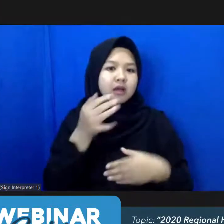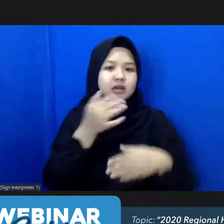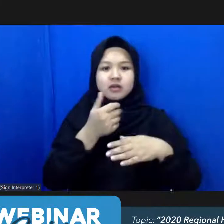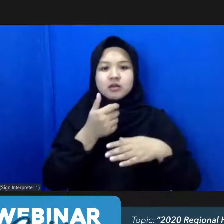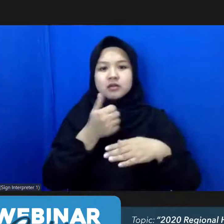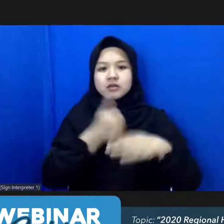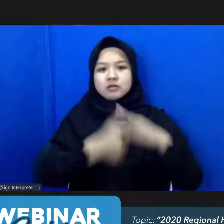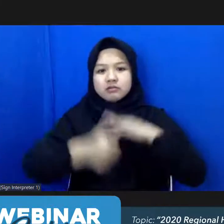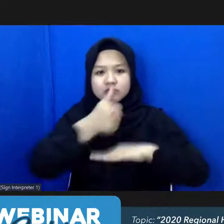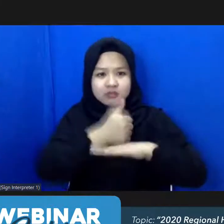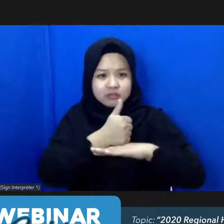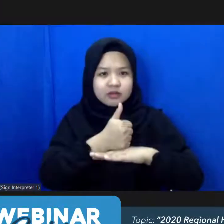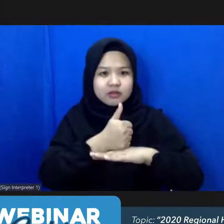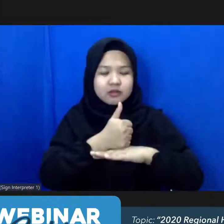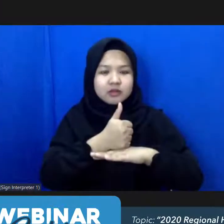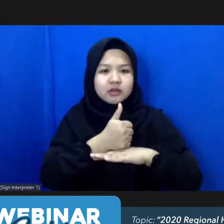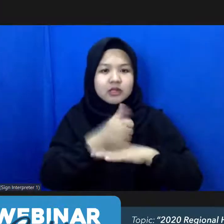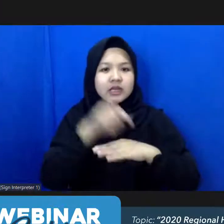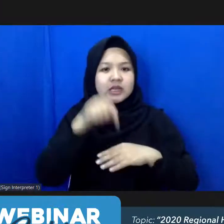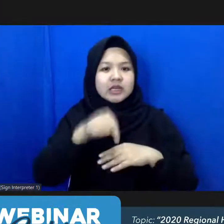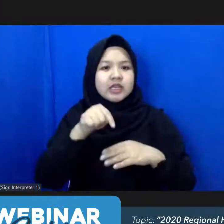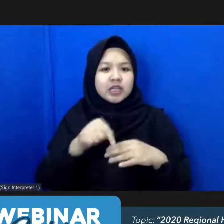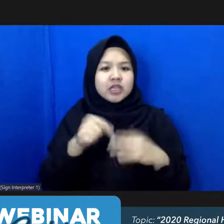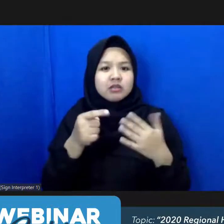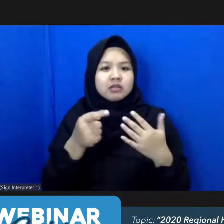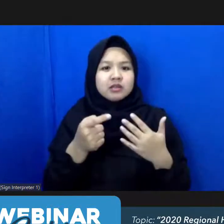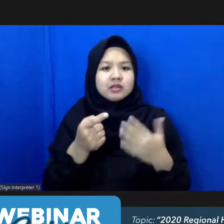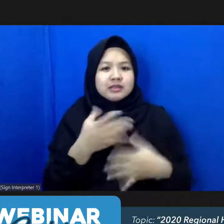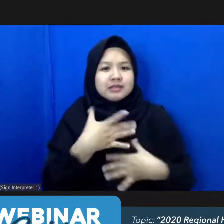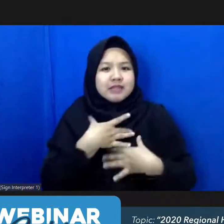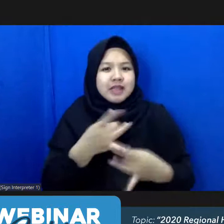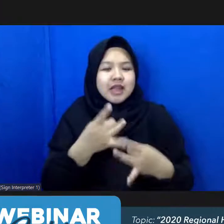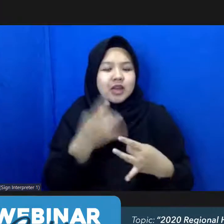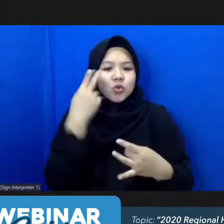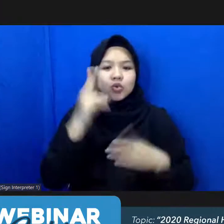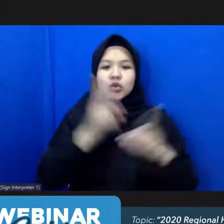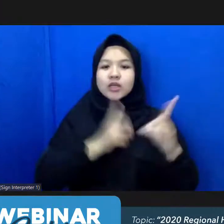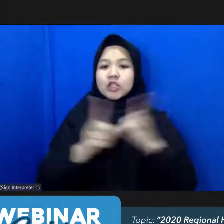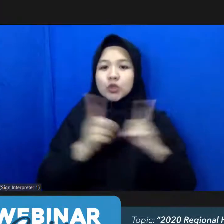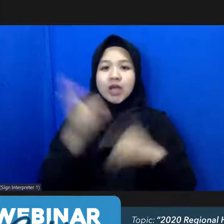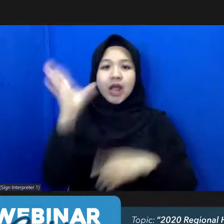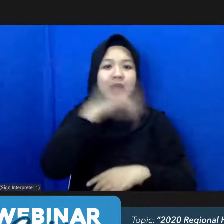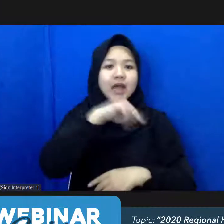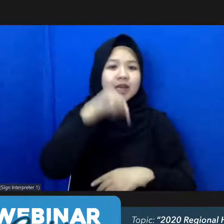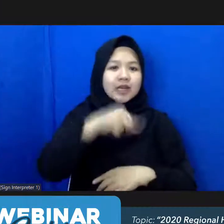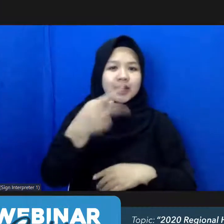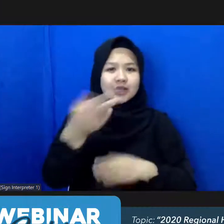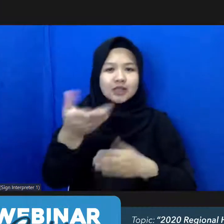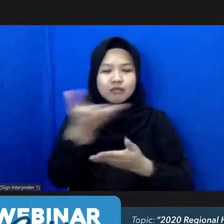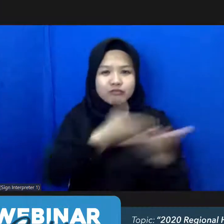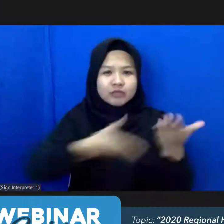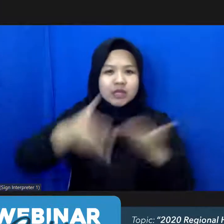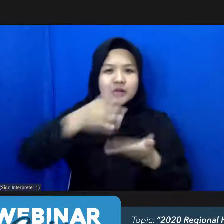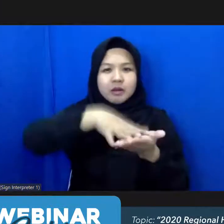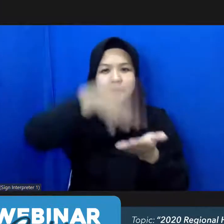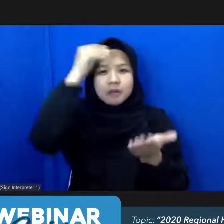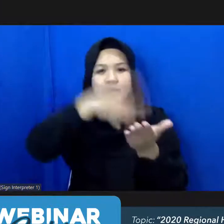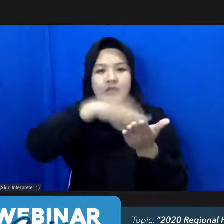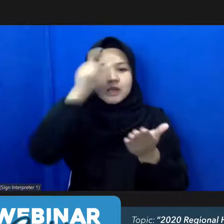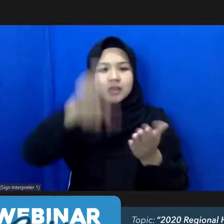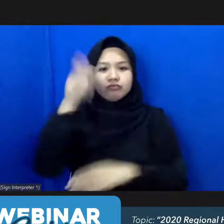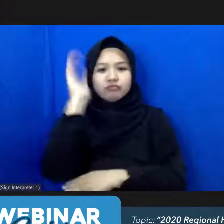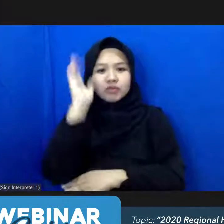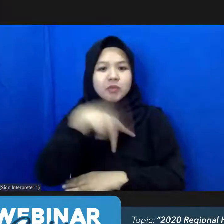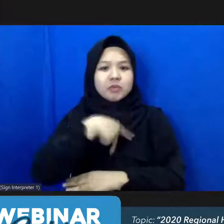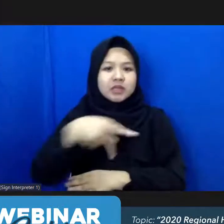has really grown. So I'm really excited for today's discussion and to learn from the panelists and from the